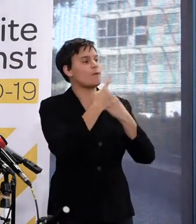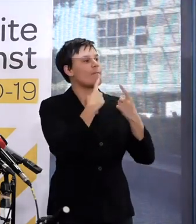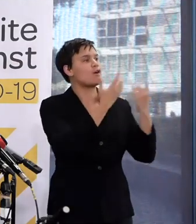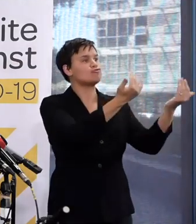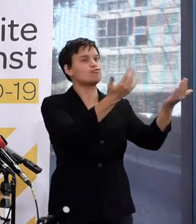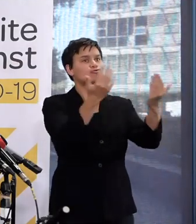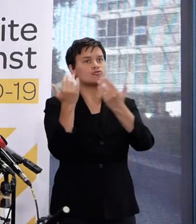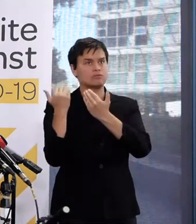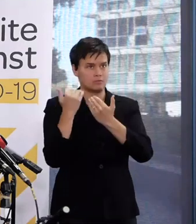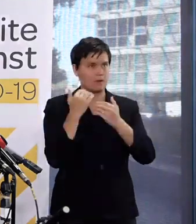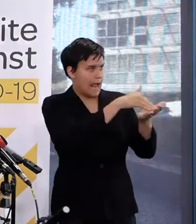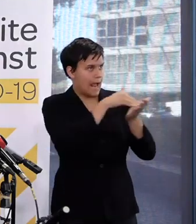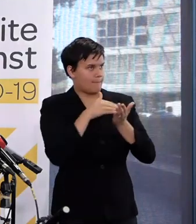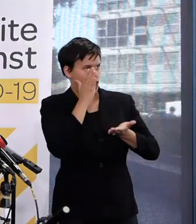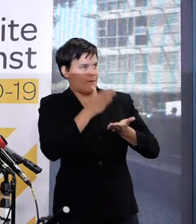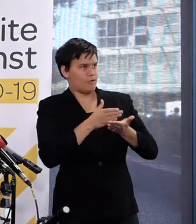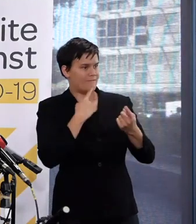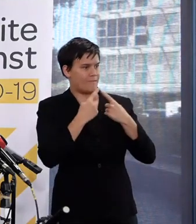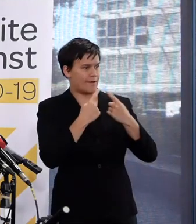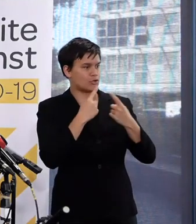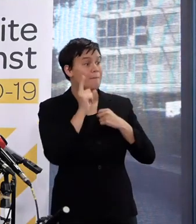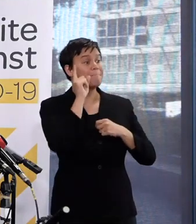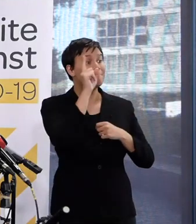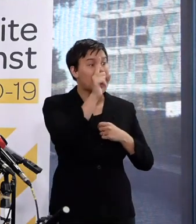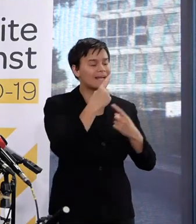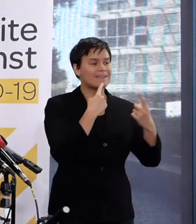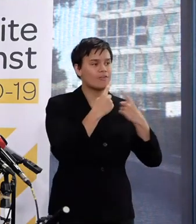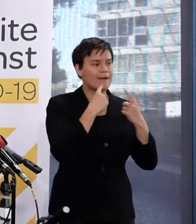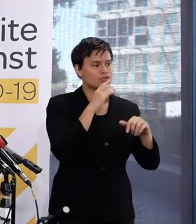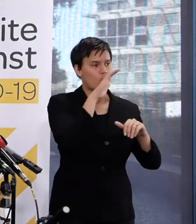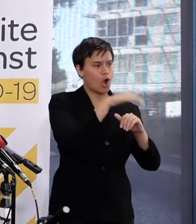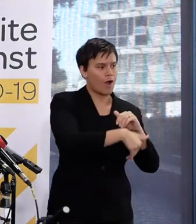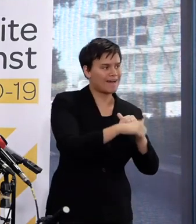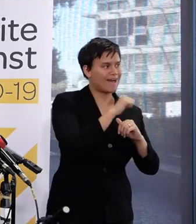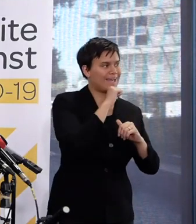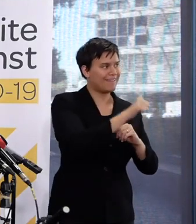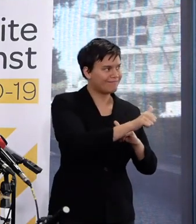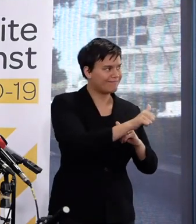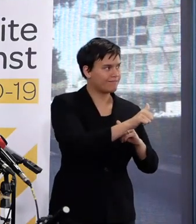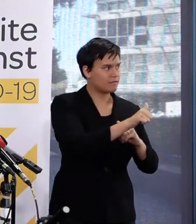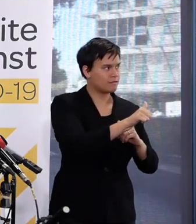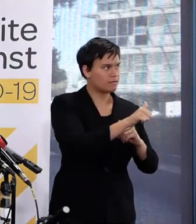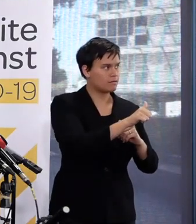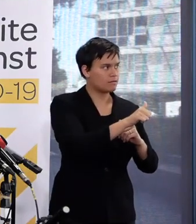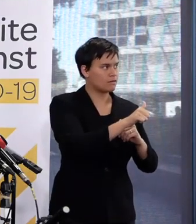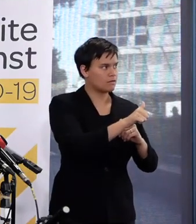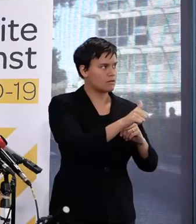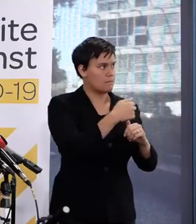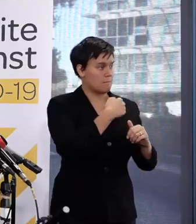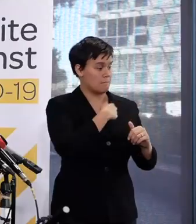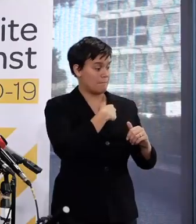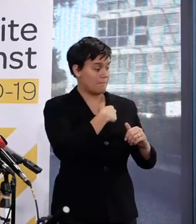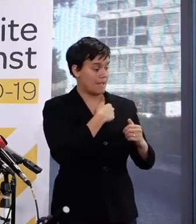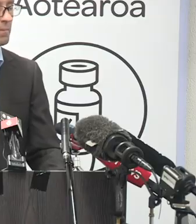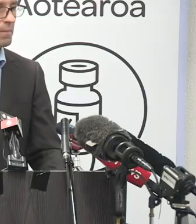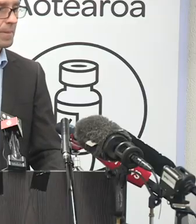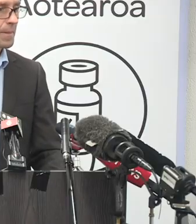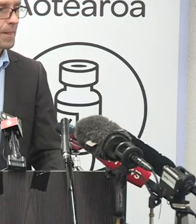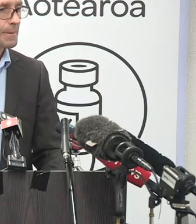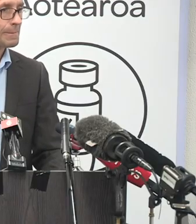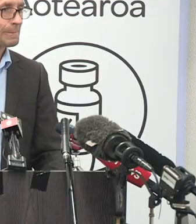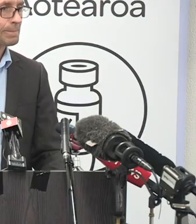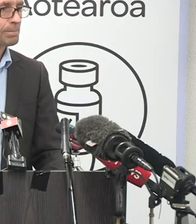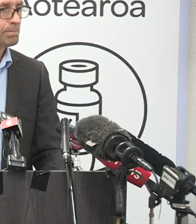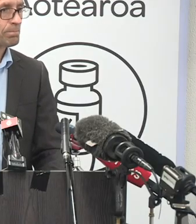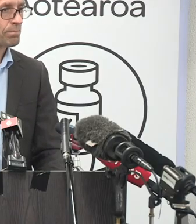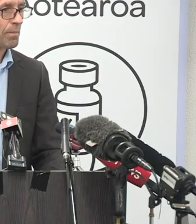on side effect reports. We are yet to get any information that talks to does this prevent transmission. And do you know